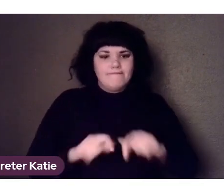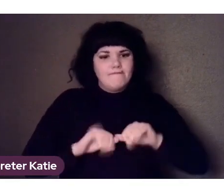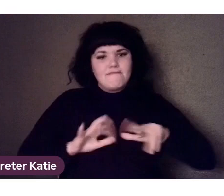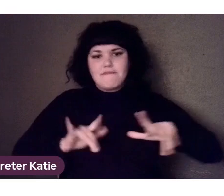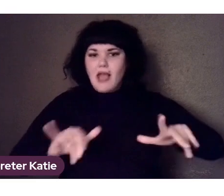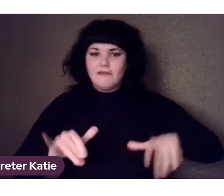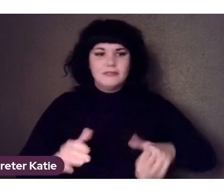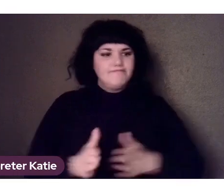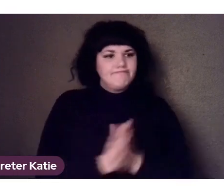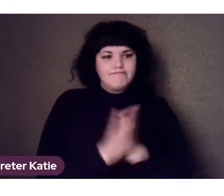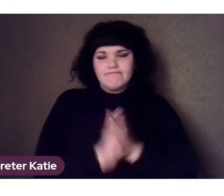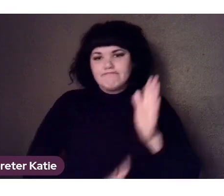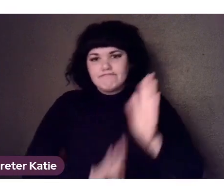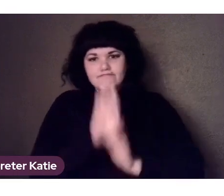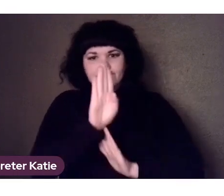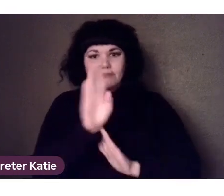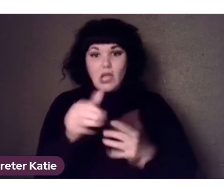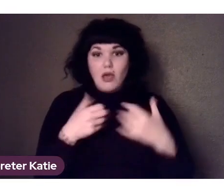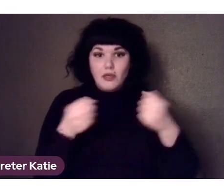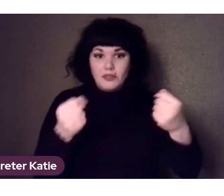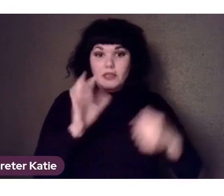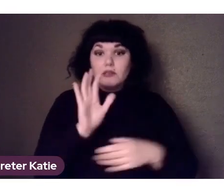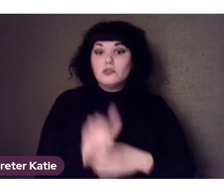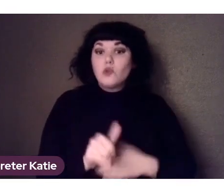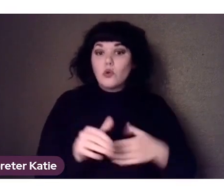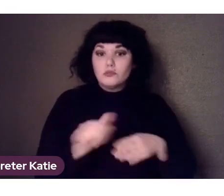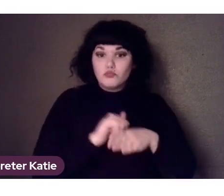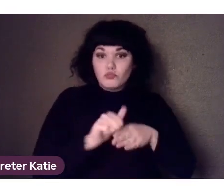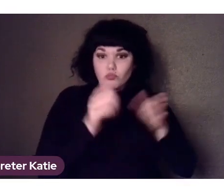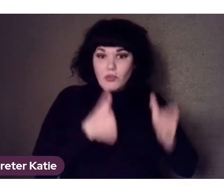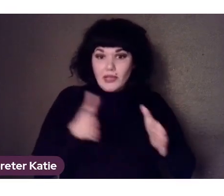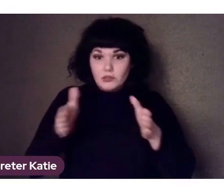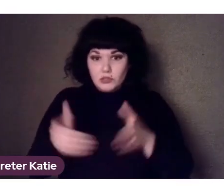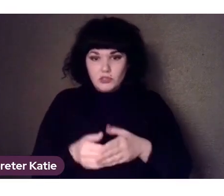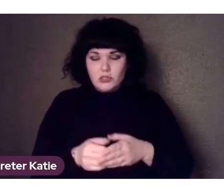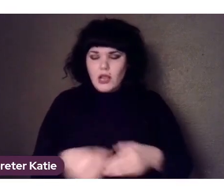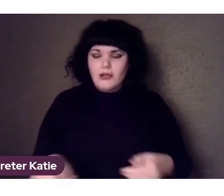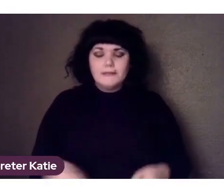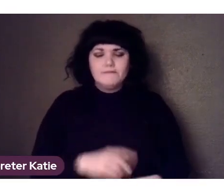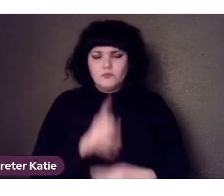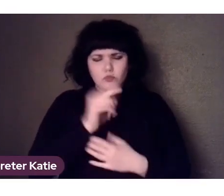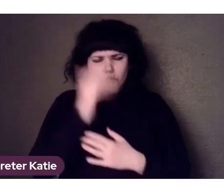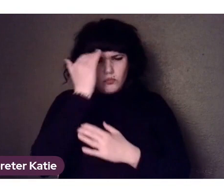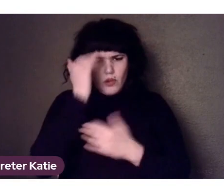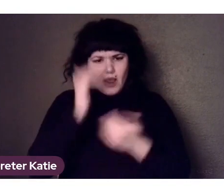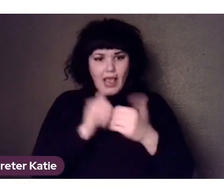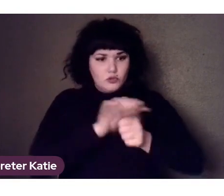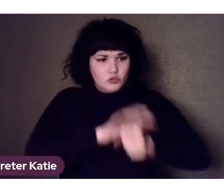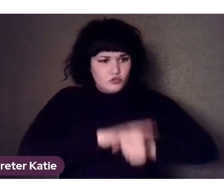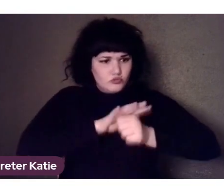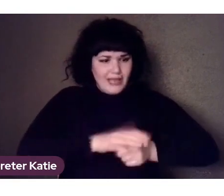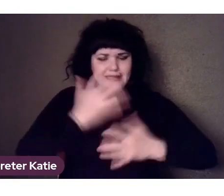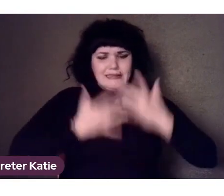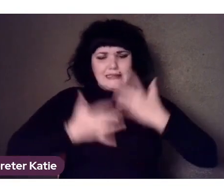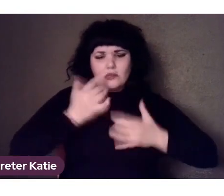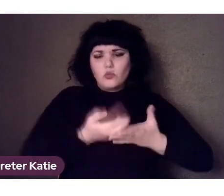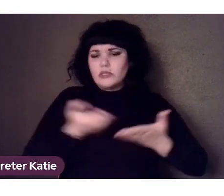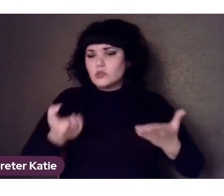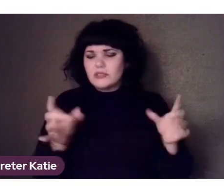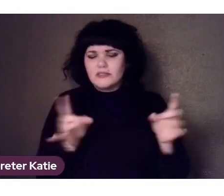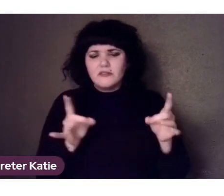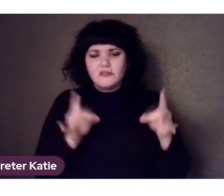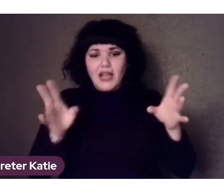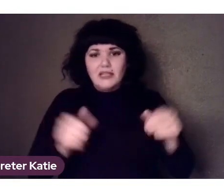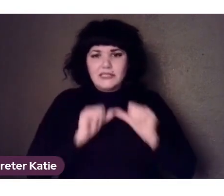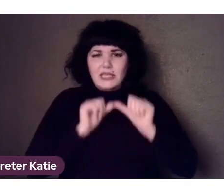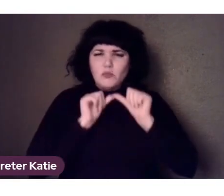Healing justice practitioners are acutely aware of the ways in which stress, lack of resources, violence, and prolonged